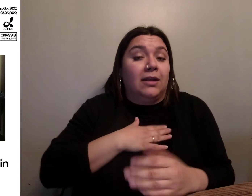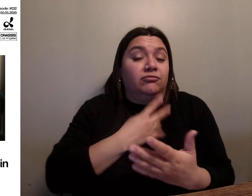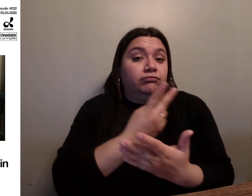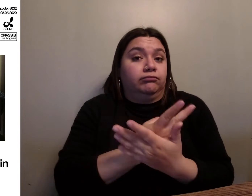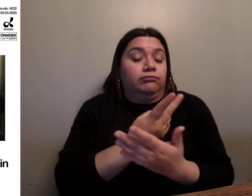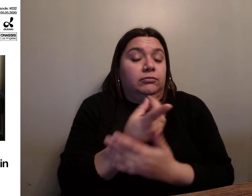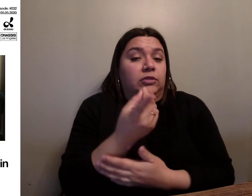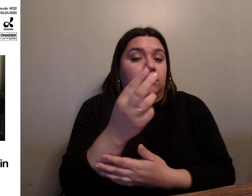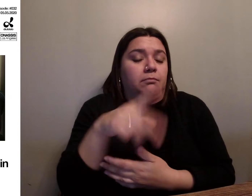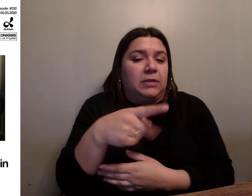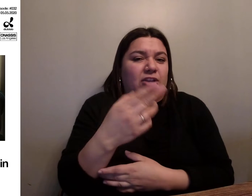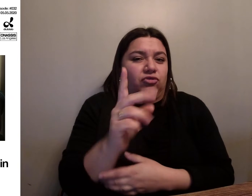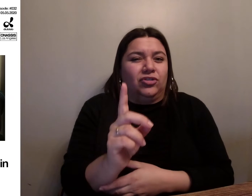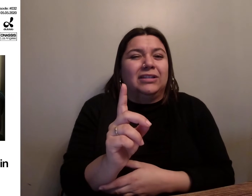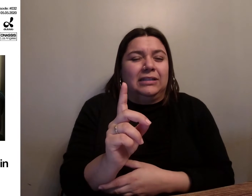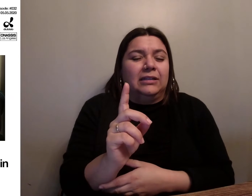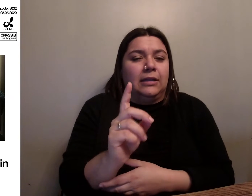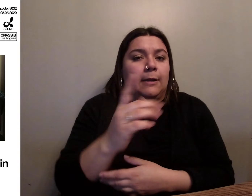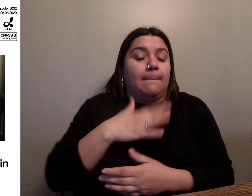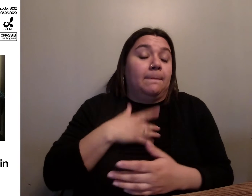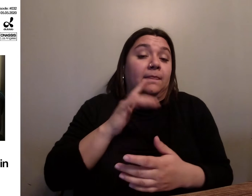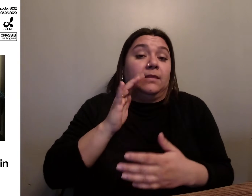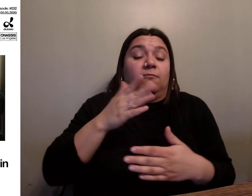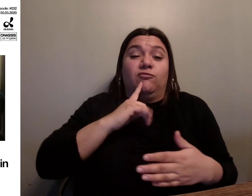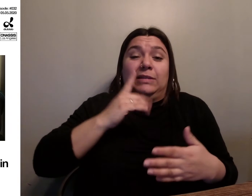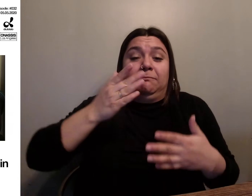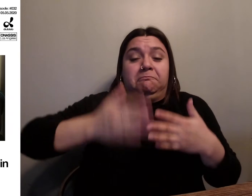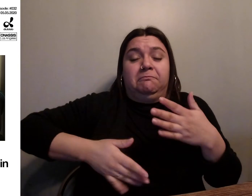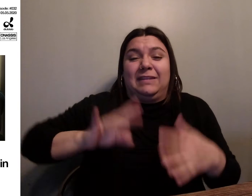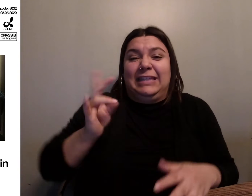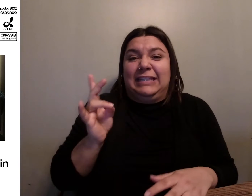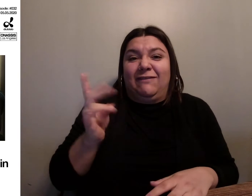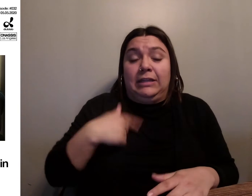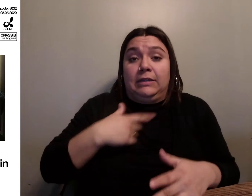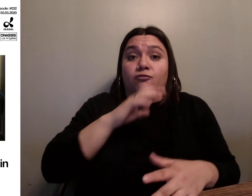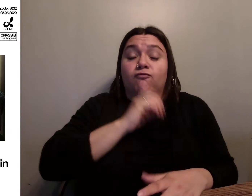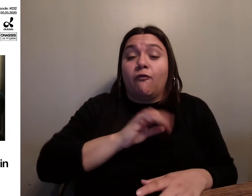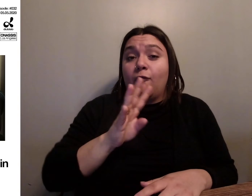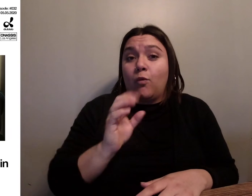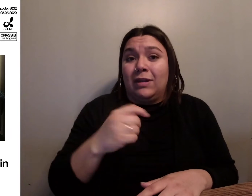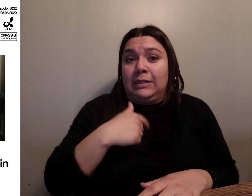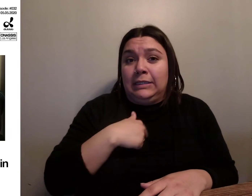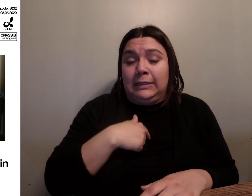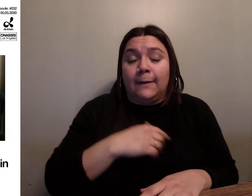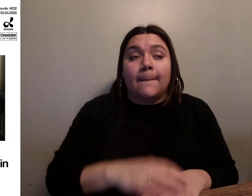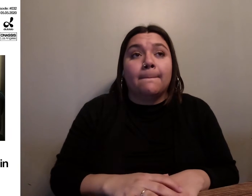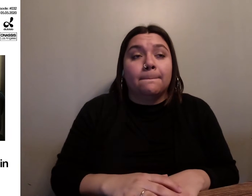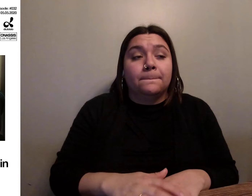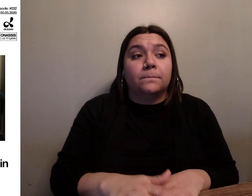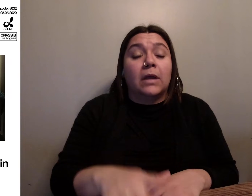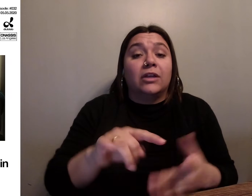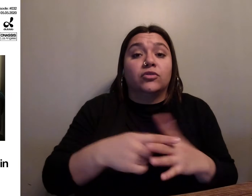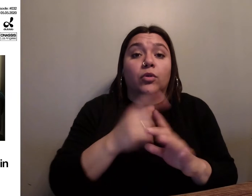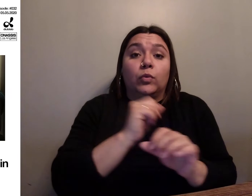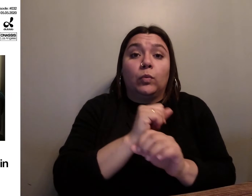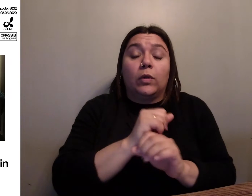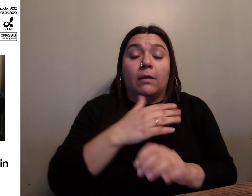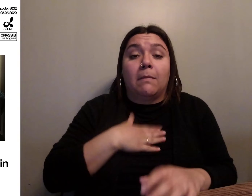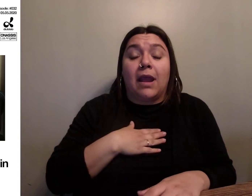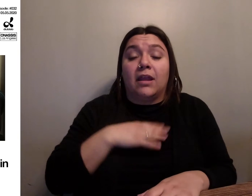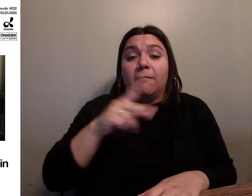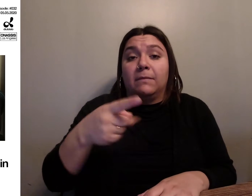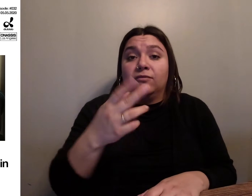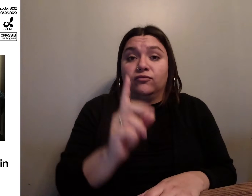old, when I began to work on my doctorate, I discovered that there